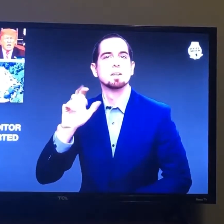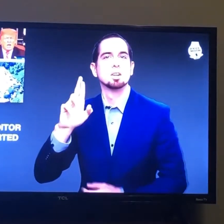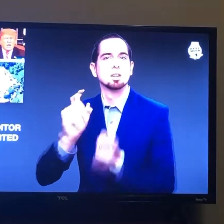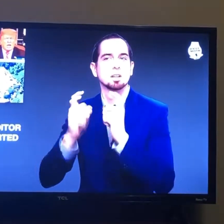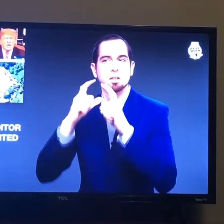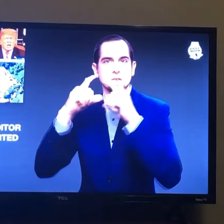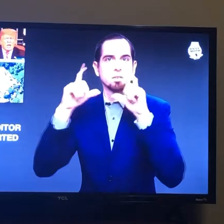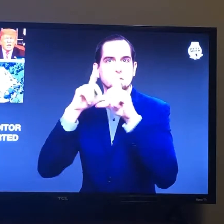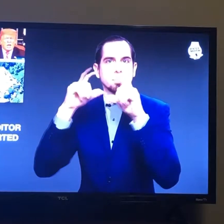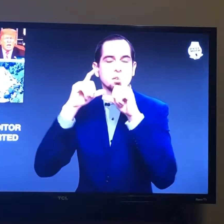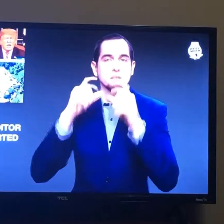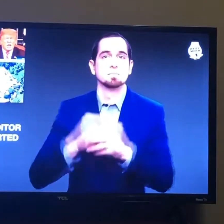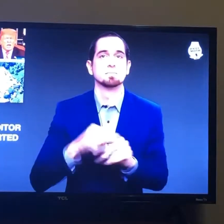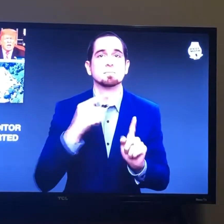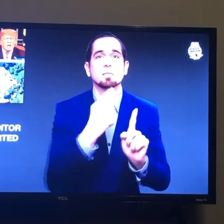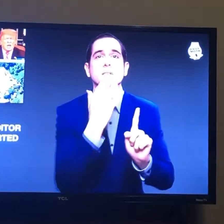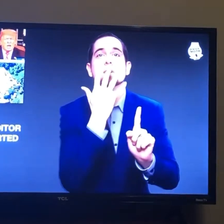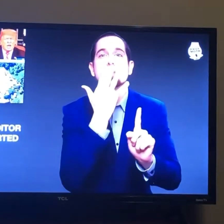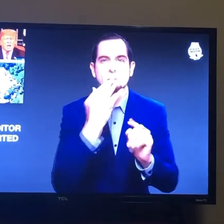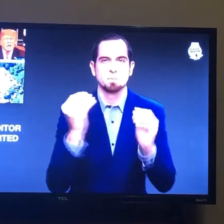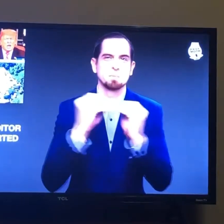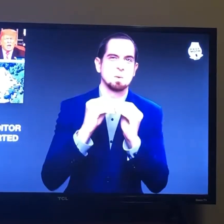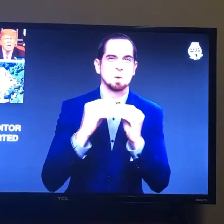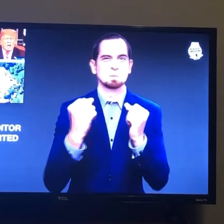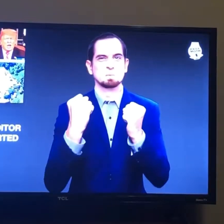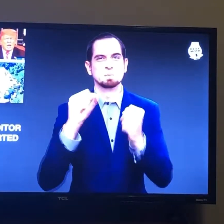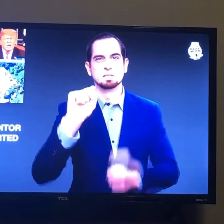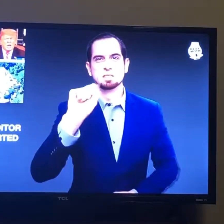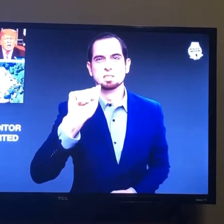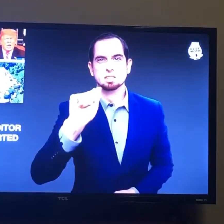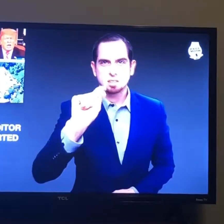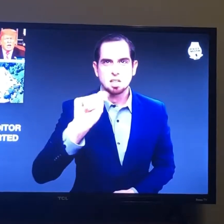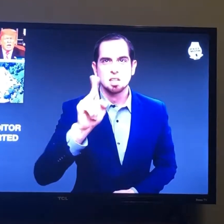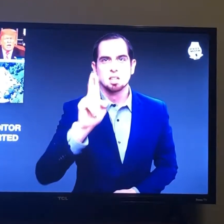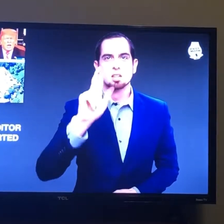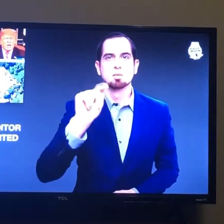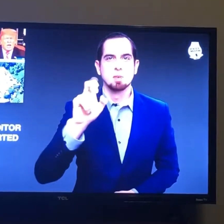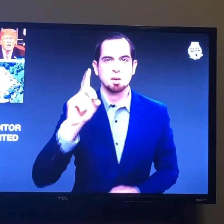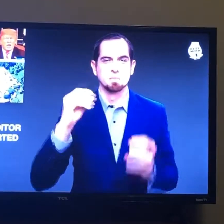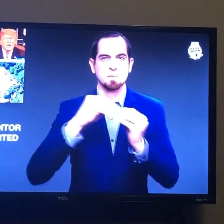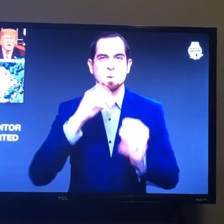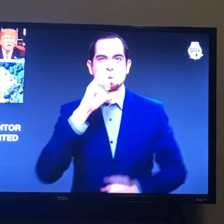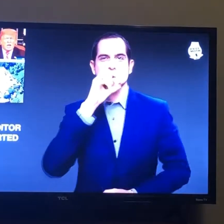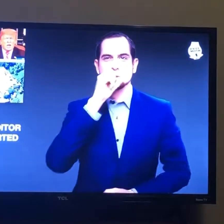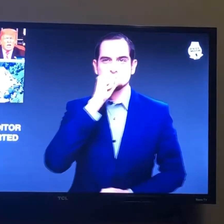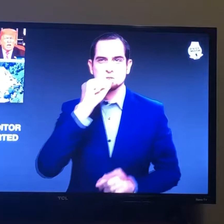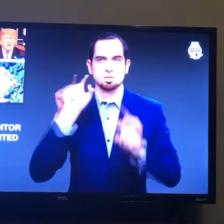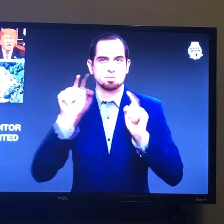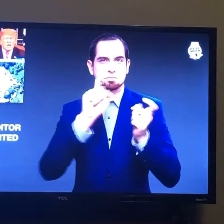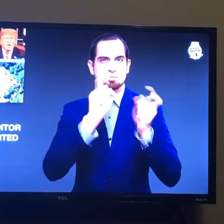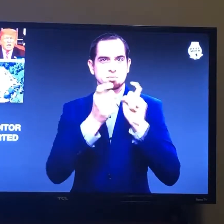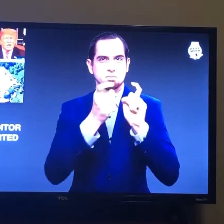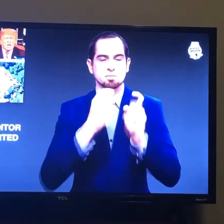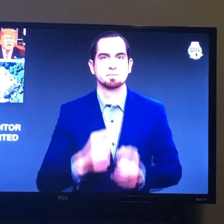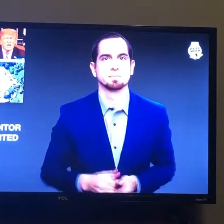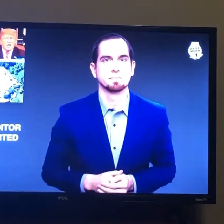any extra practice, then maybe I'll try interpreting what he's saying and seeing if I